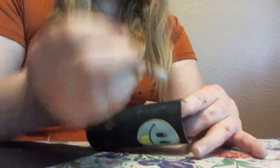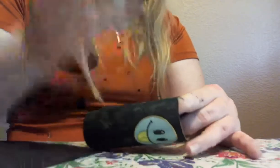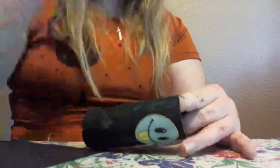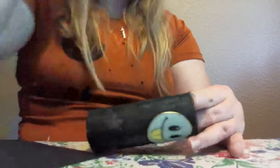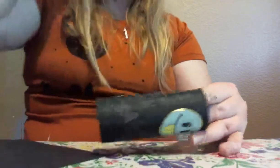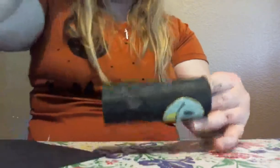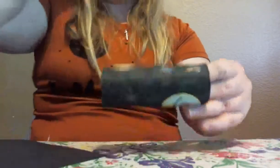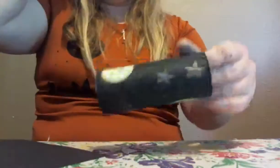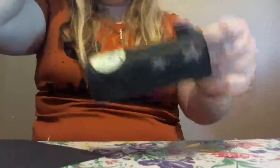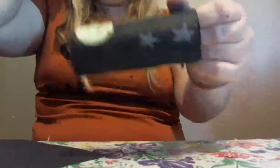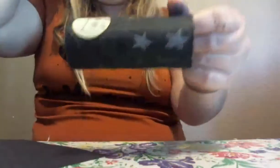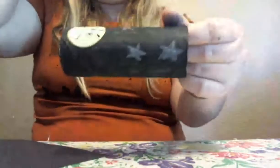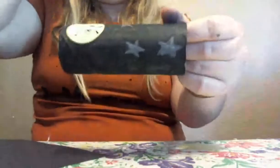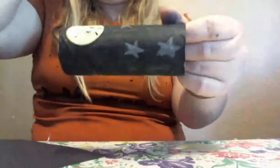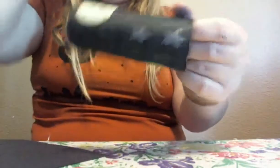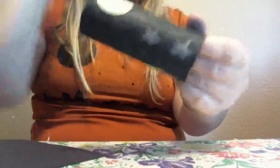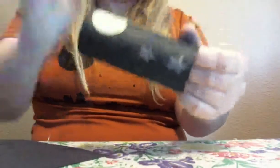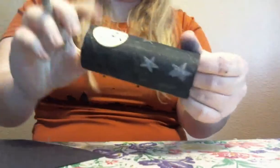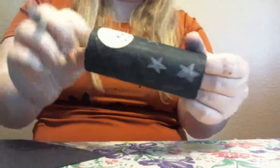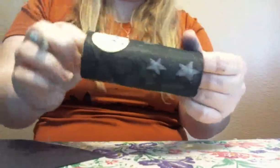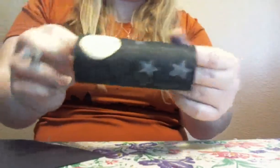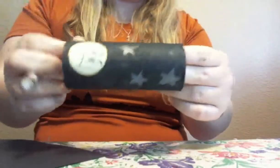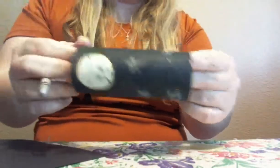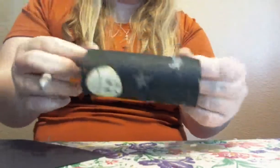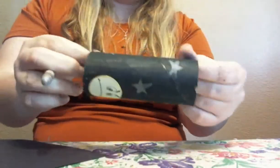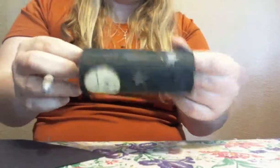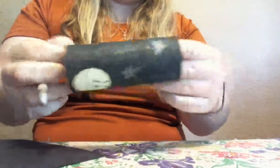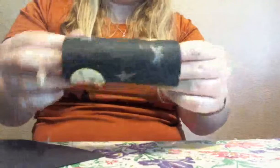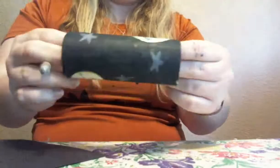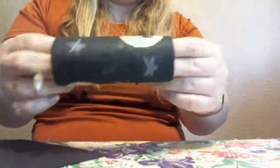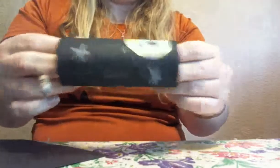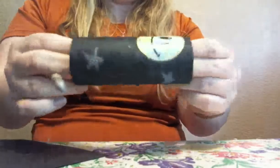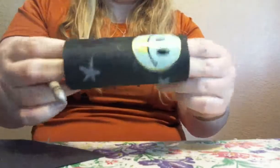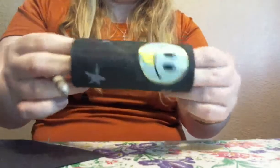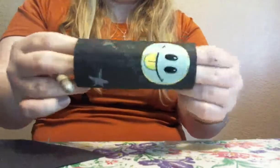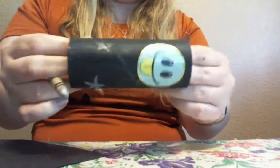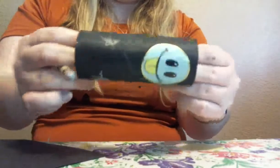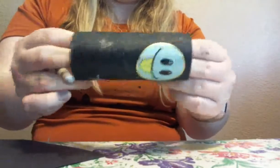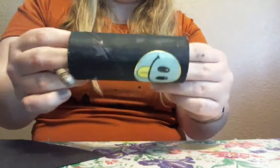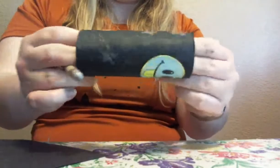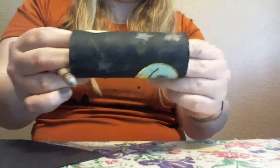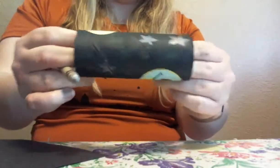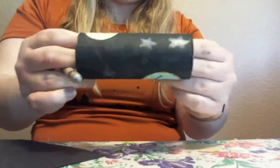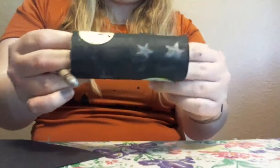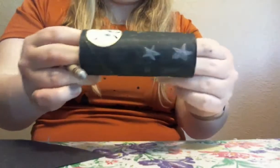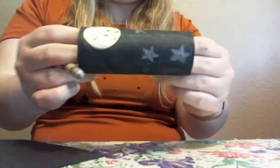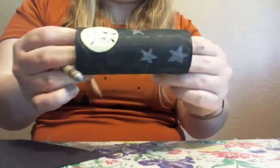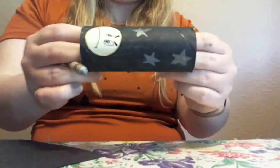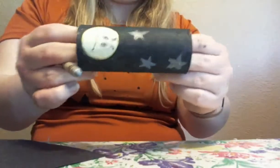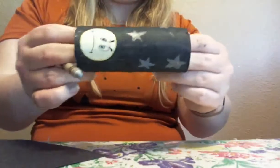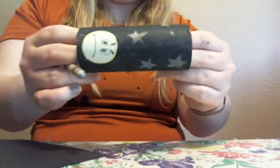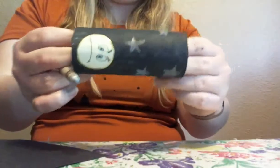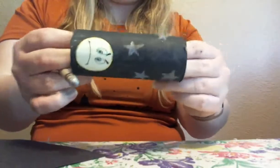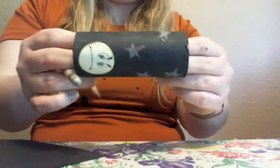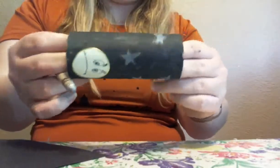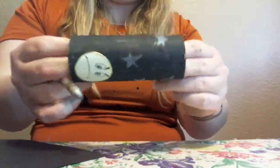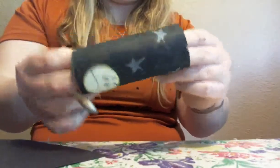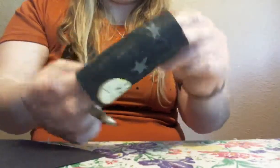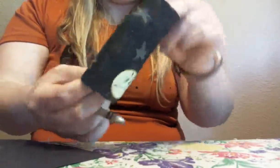And these stars don't have to be perfect. So this is what mine looks like right now.